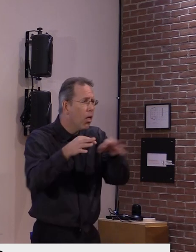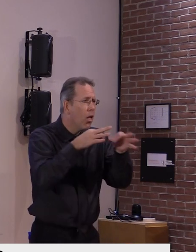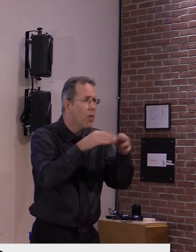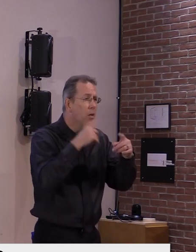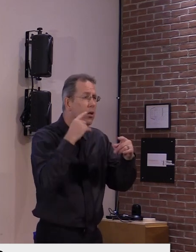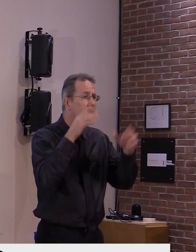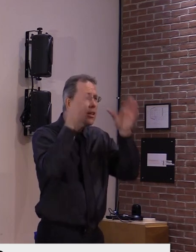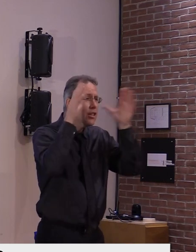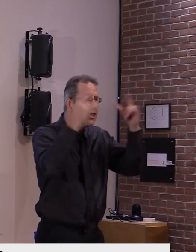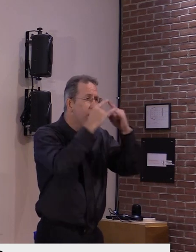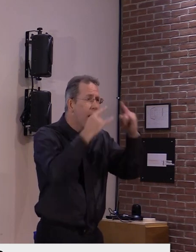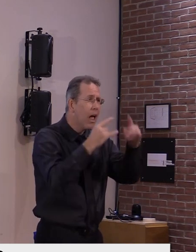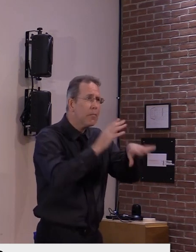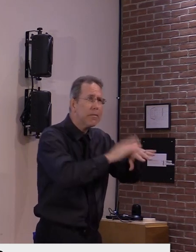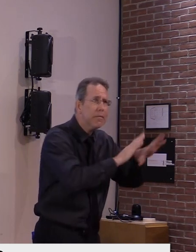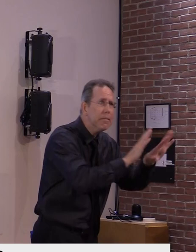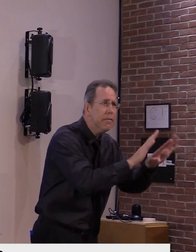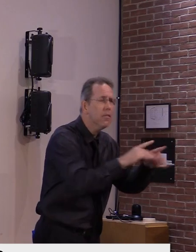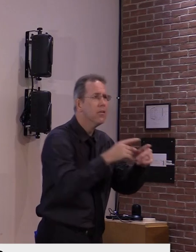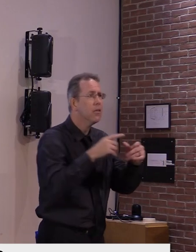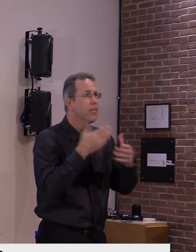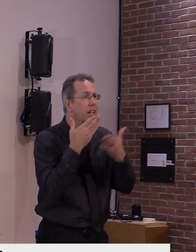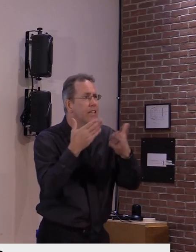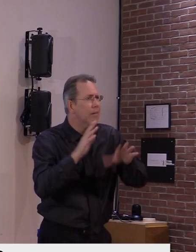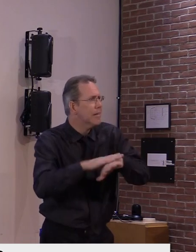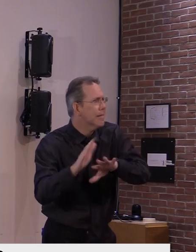share there with the realtors to make sure that